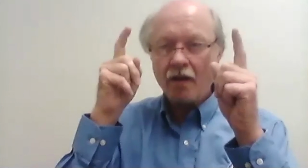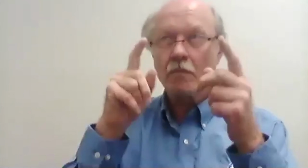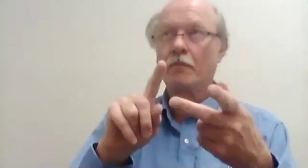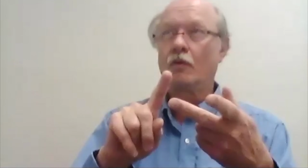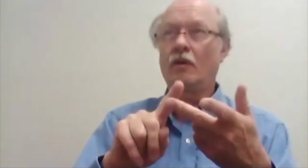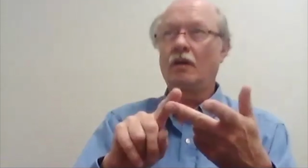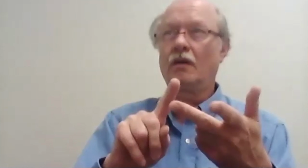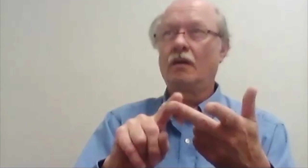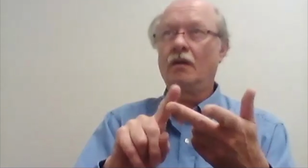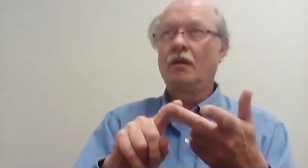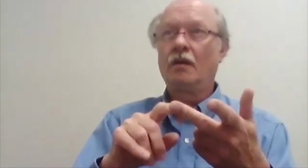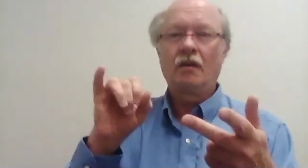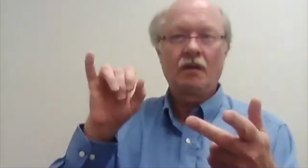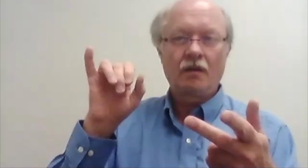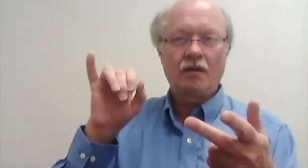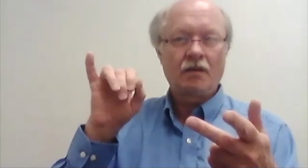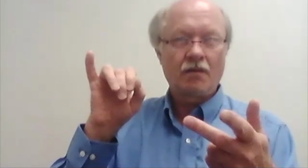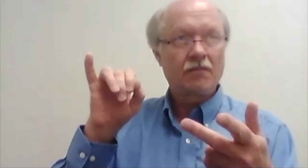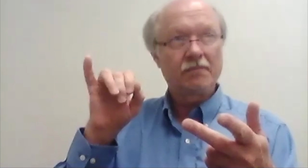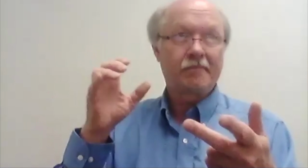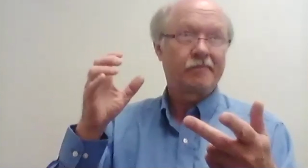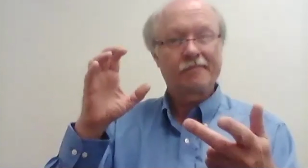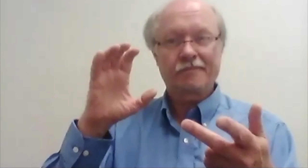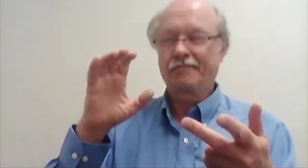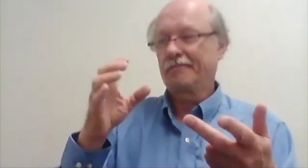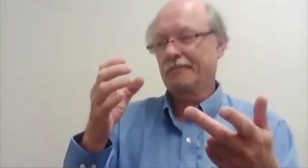bathroom items, kitchen things.